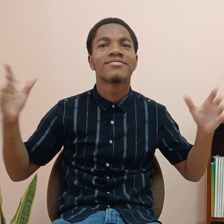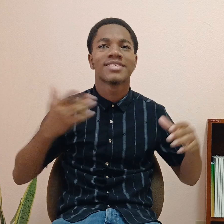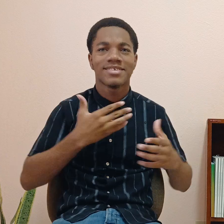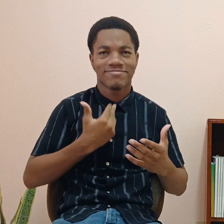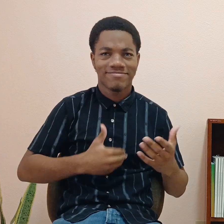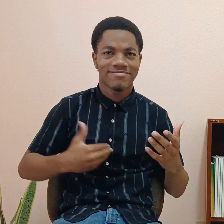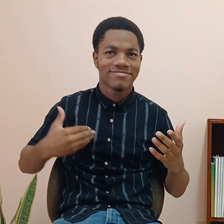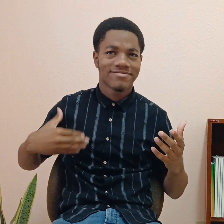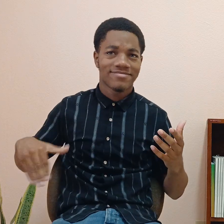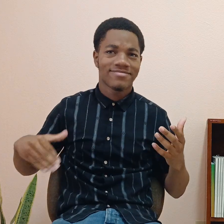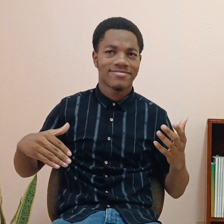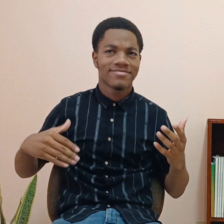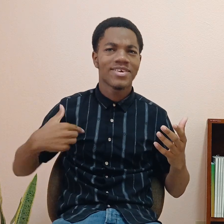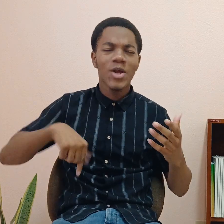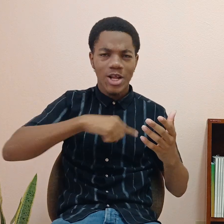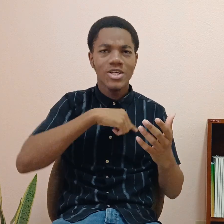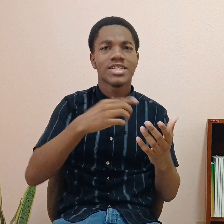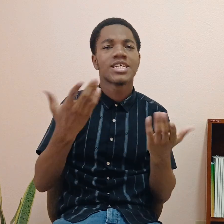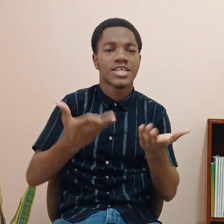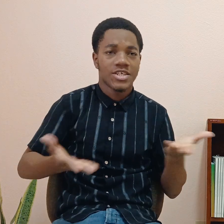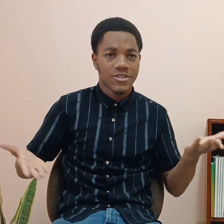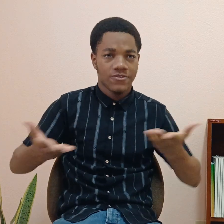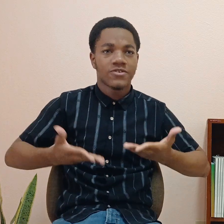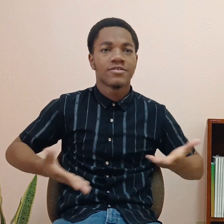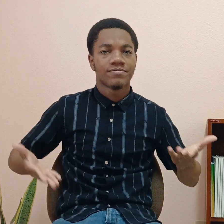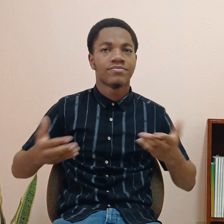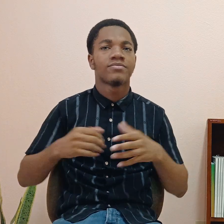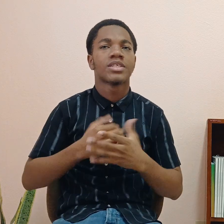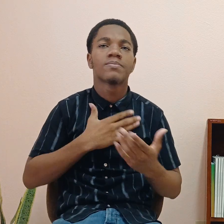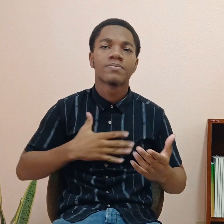Please help me to make you and my family proud.